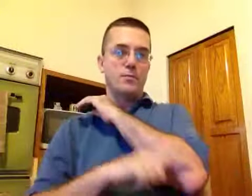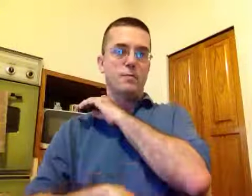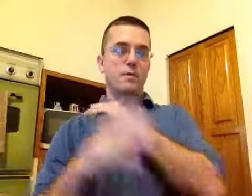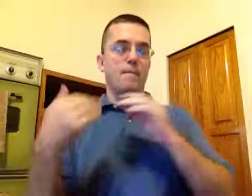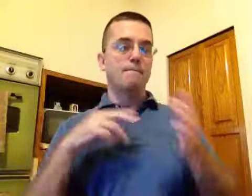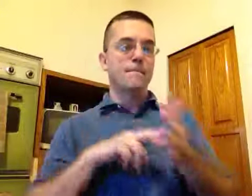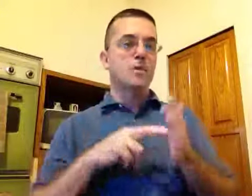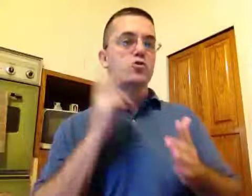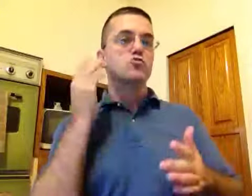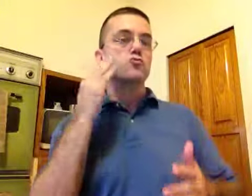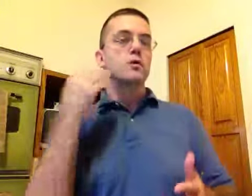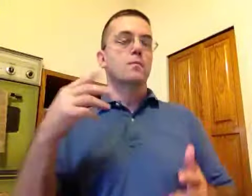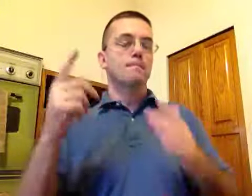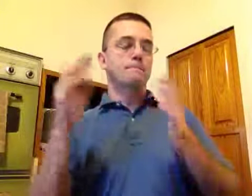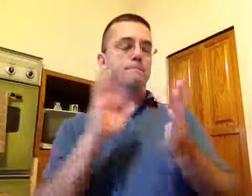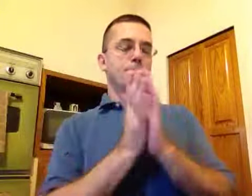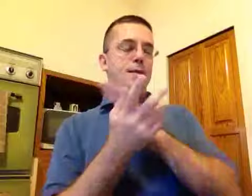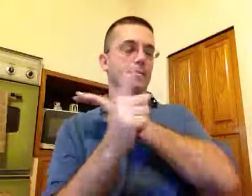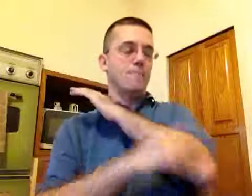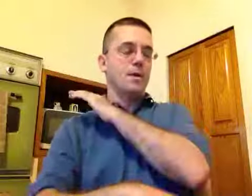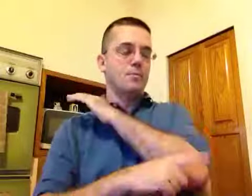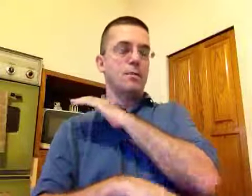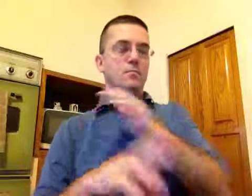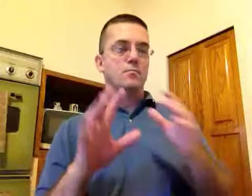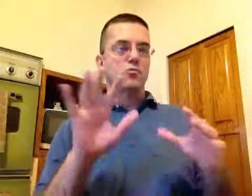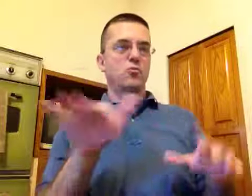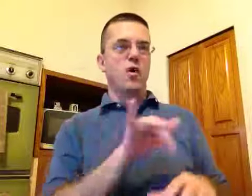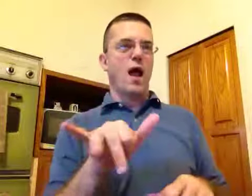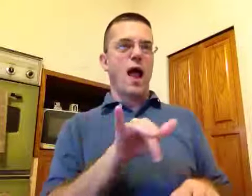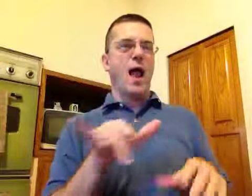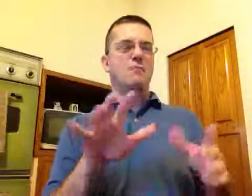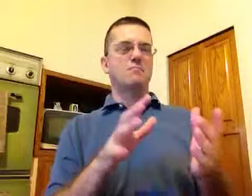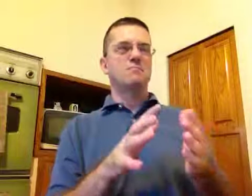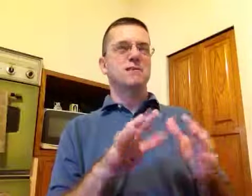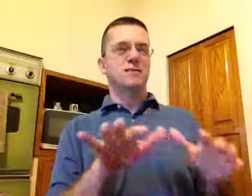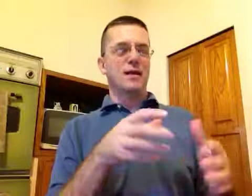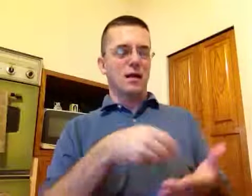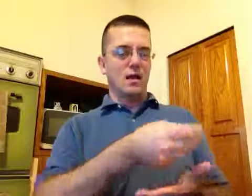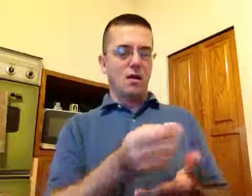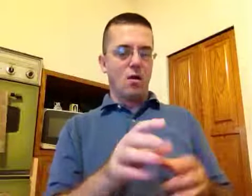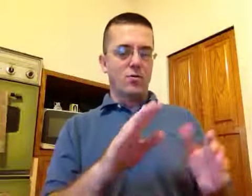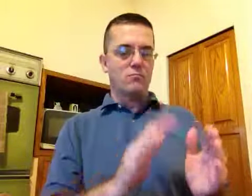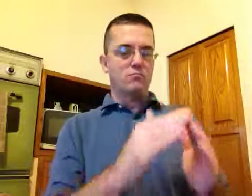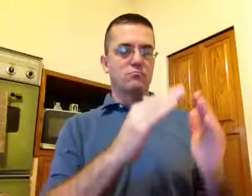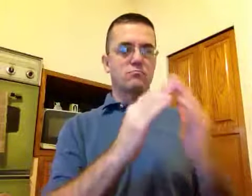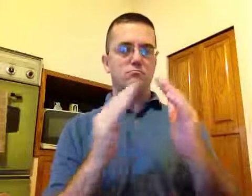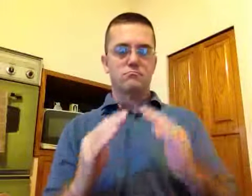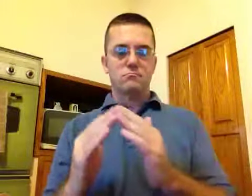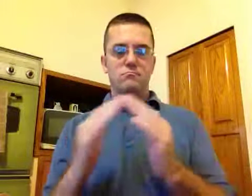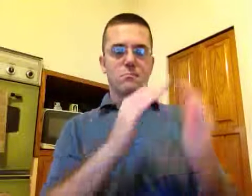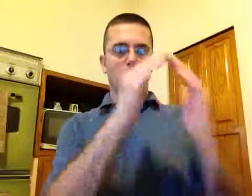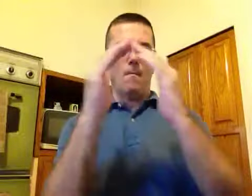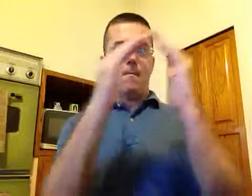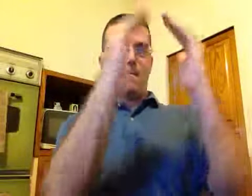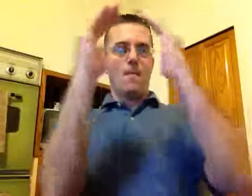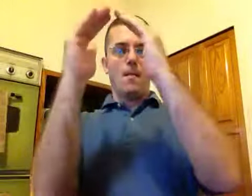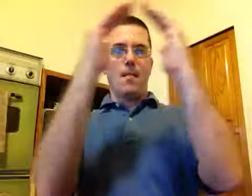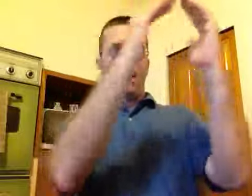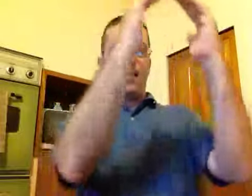broke. I built a house of cards because I got in a hurry. And usually what happens with a house of cards is, the weird thing is that people can actually get them to